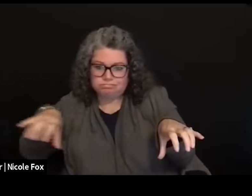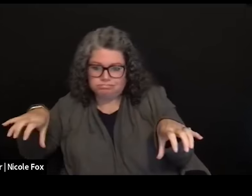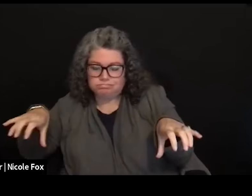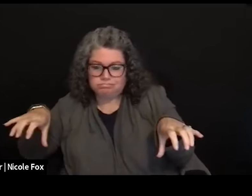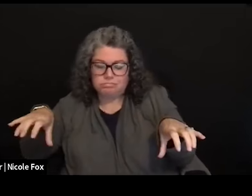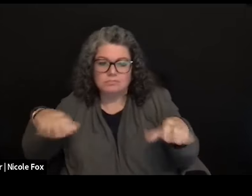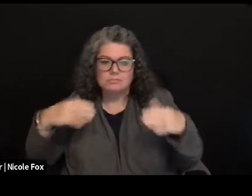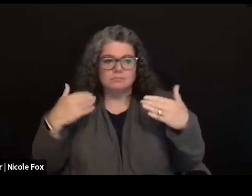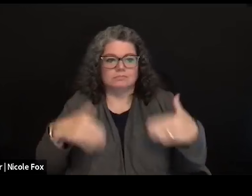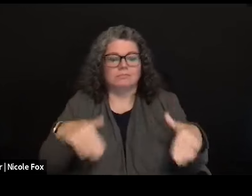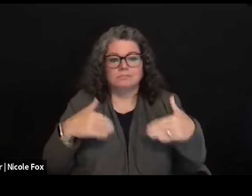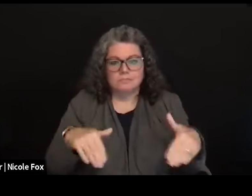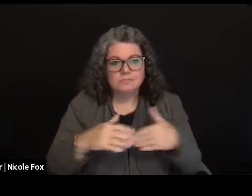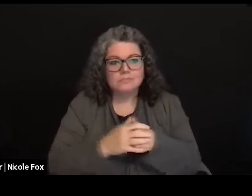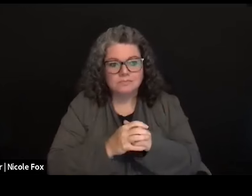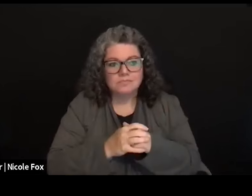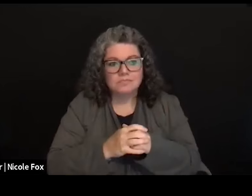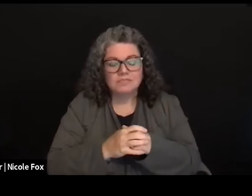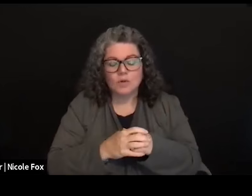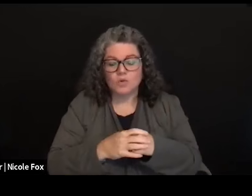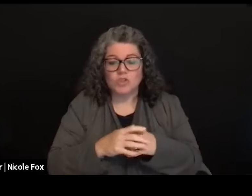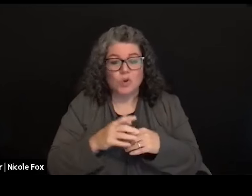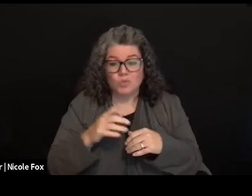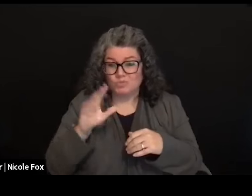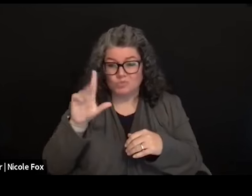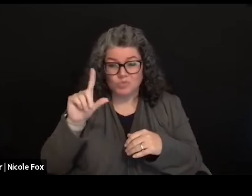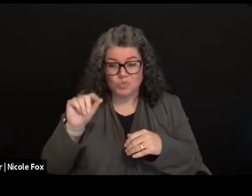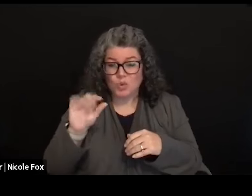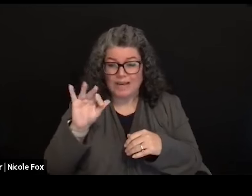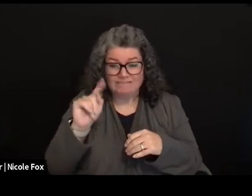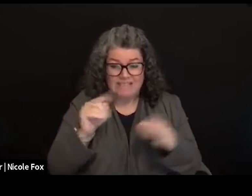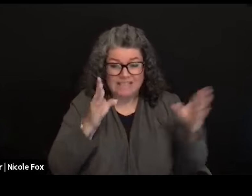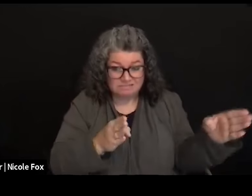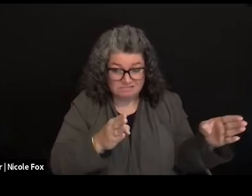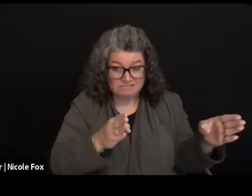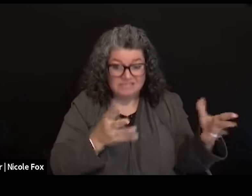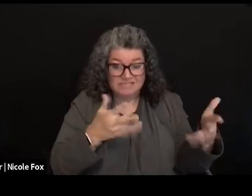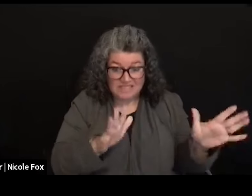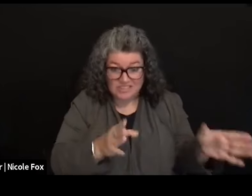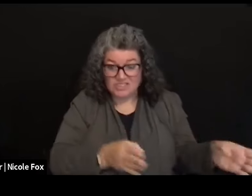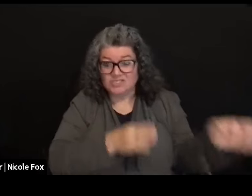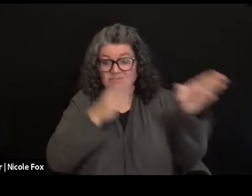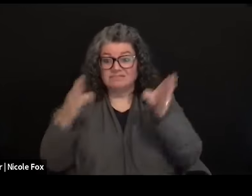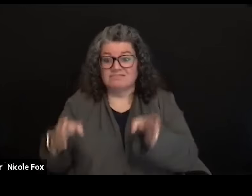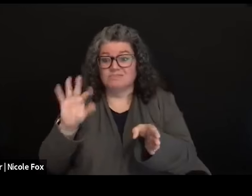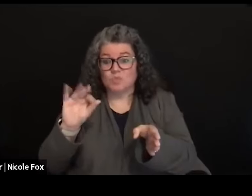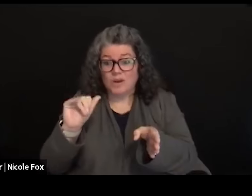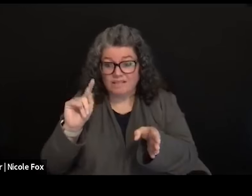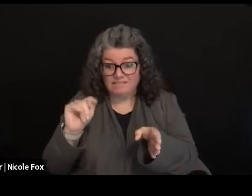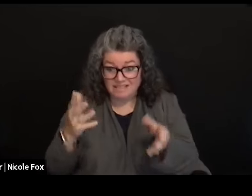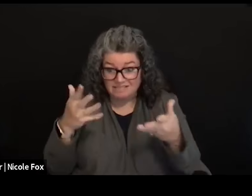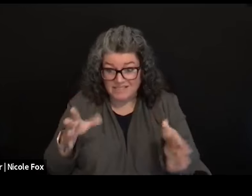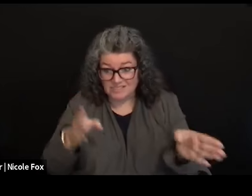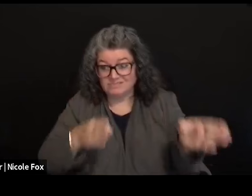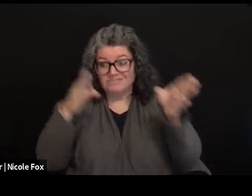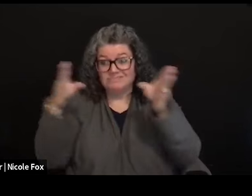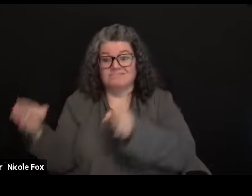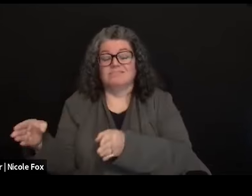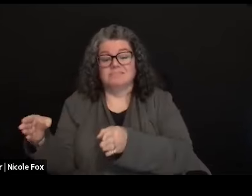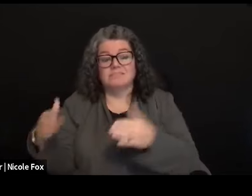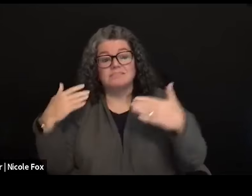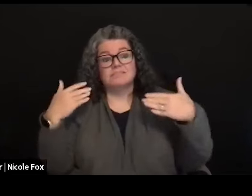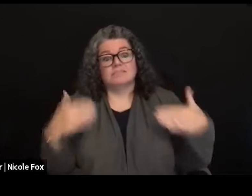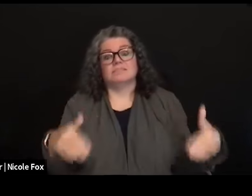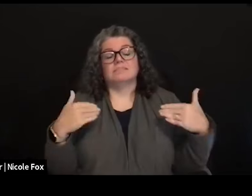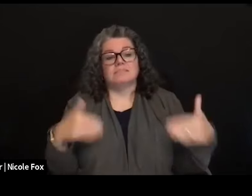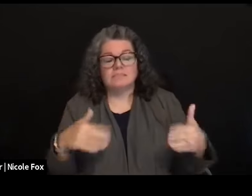happens literally in 20-foot sections. A lot of work. And I want to give a little bit of context to this, just so I think so